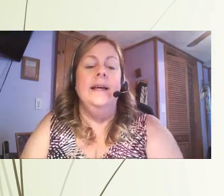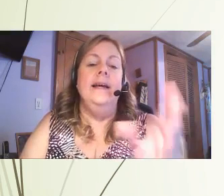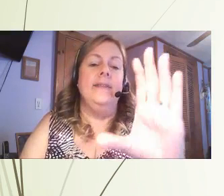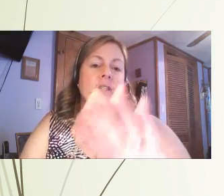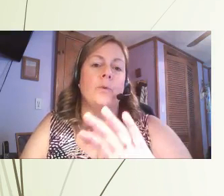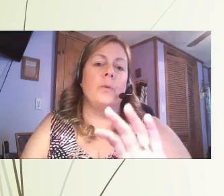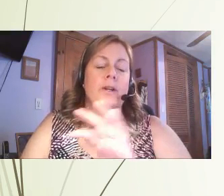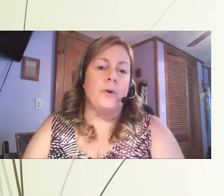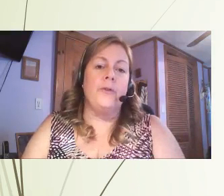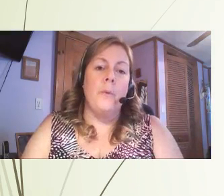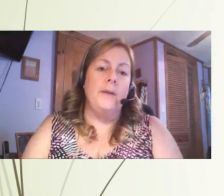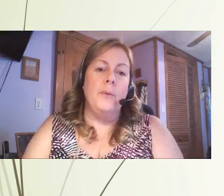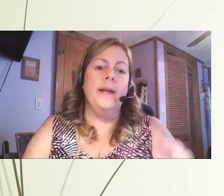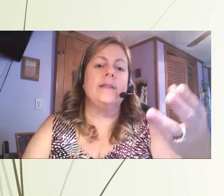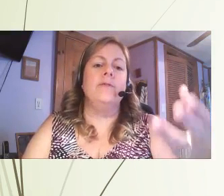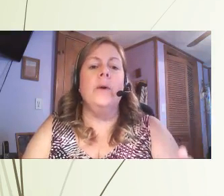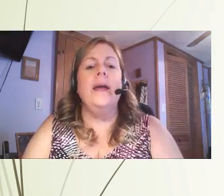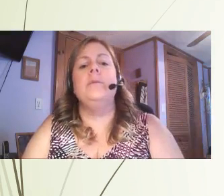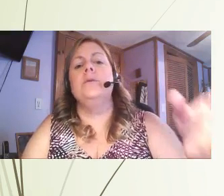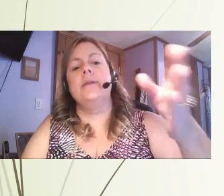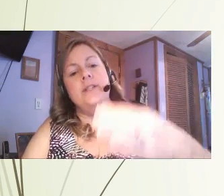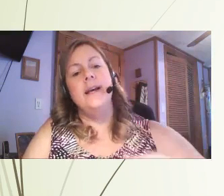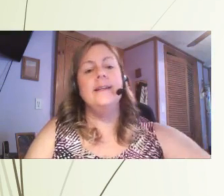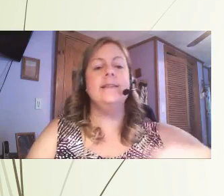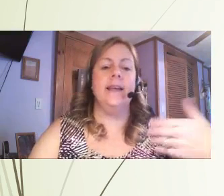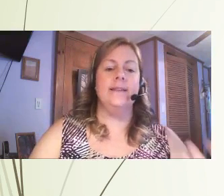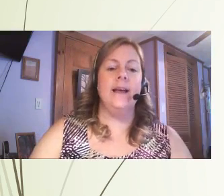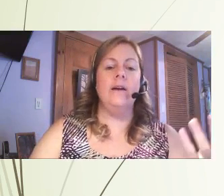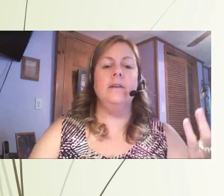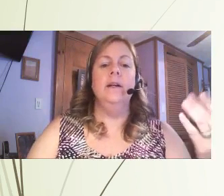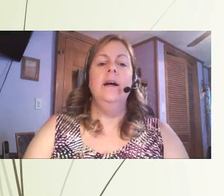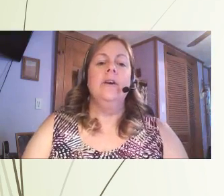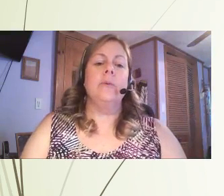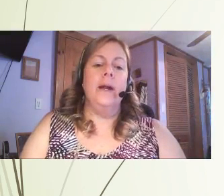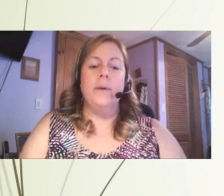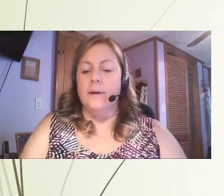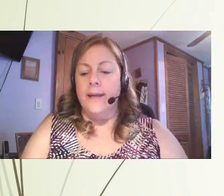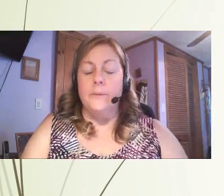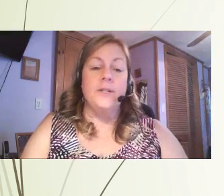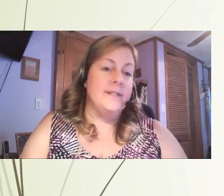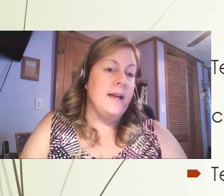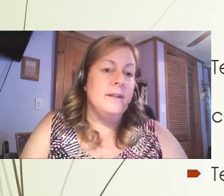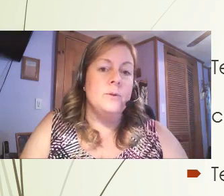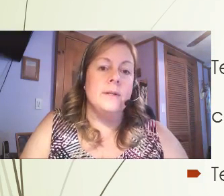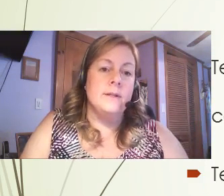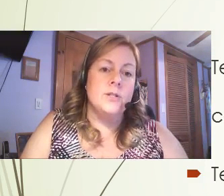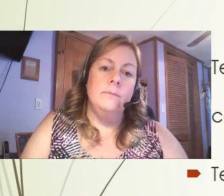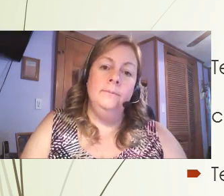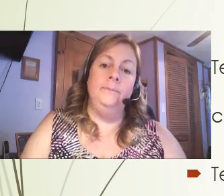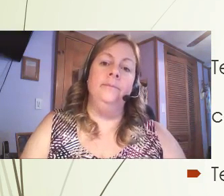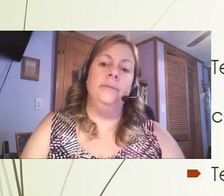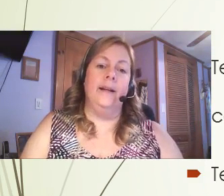on. This rubric's worth 20 points. Vocab usage, sentence, ASL, grammar, language, and sign